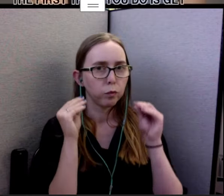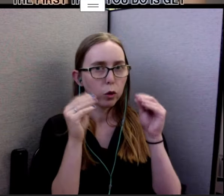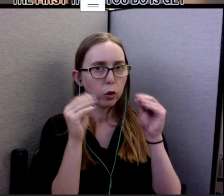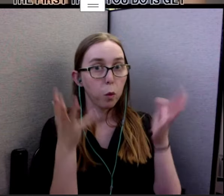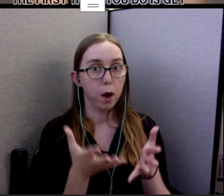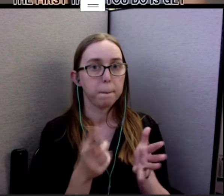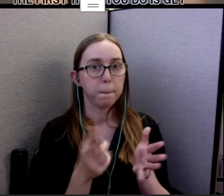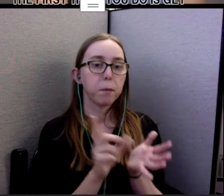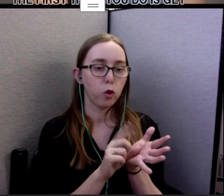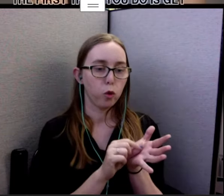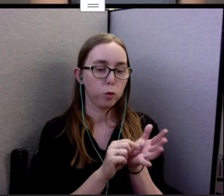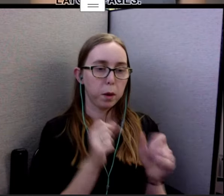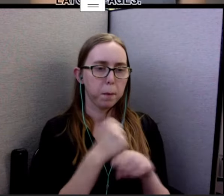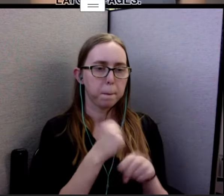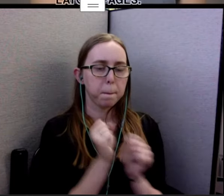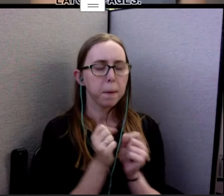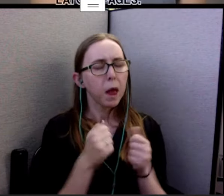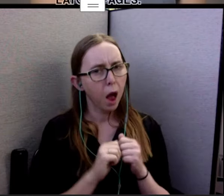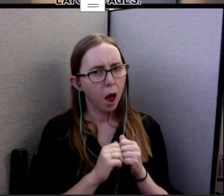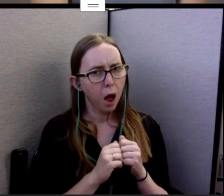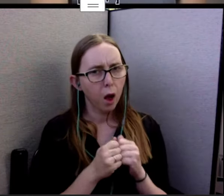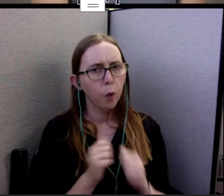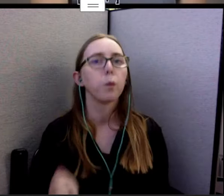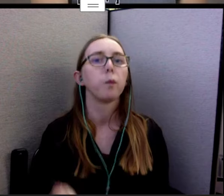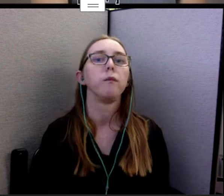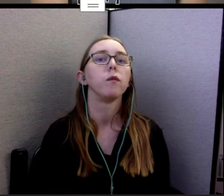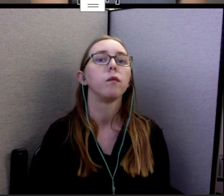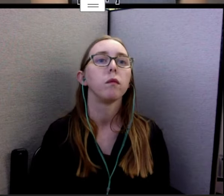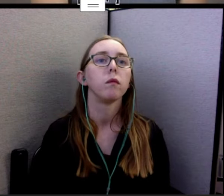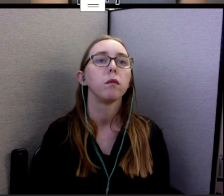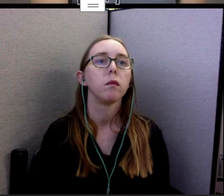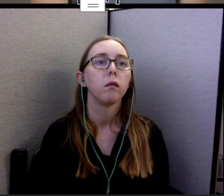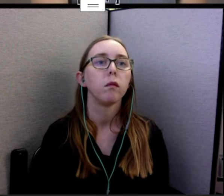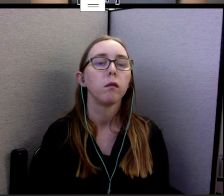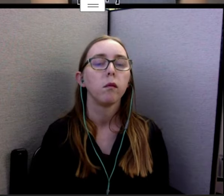The first thing you do is get layout pages.